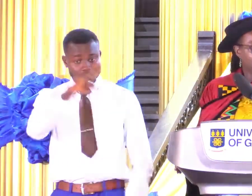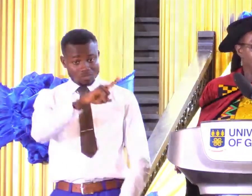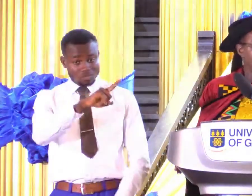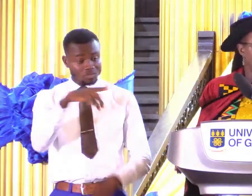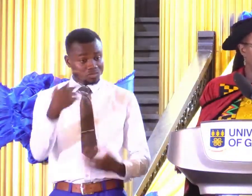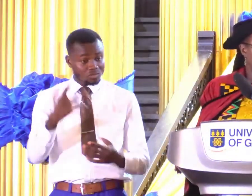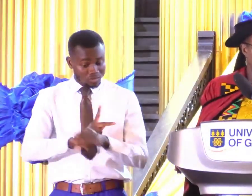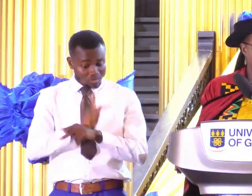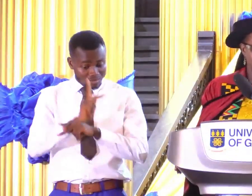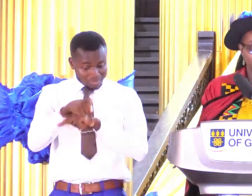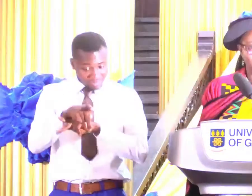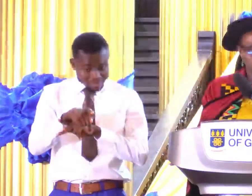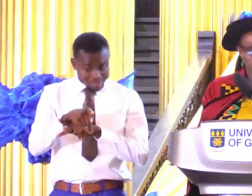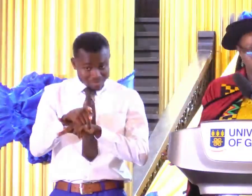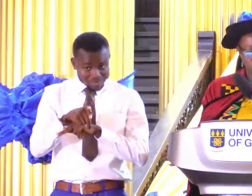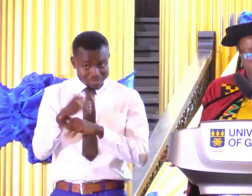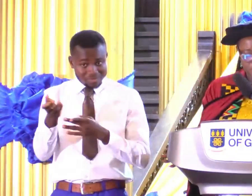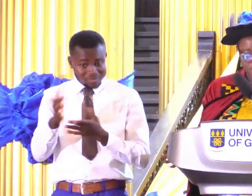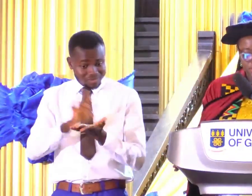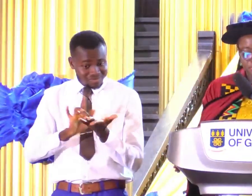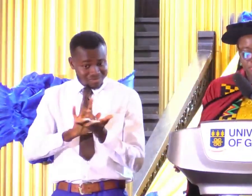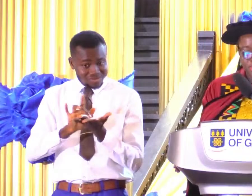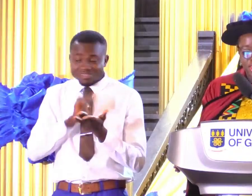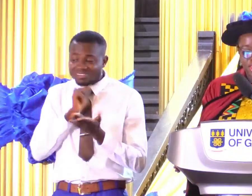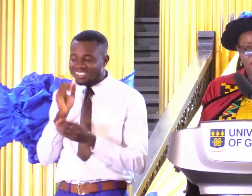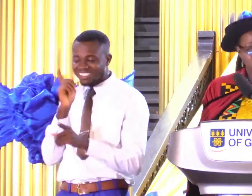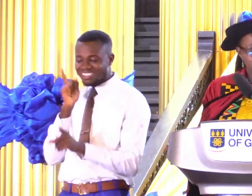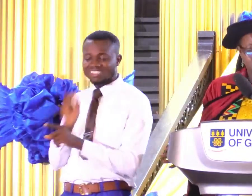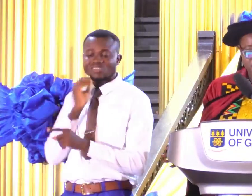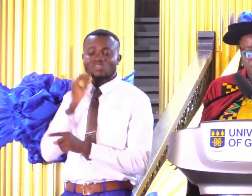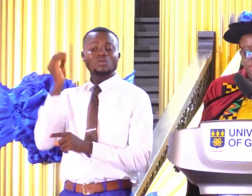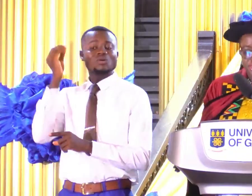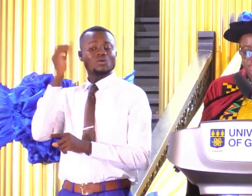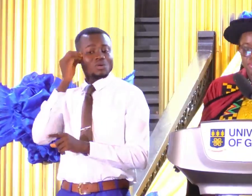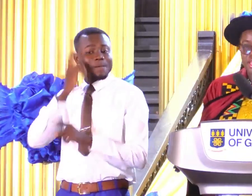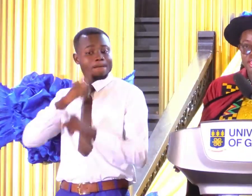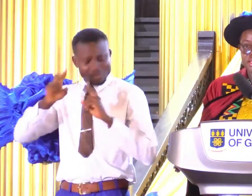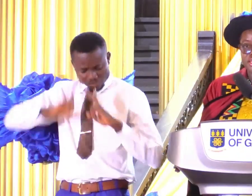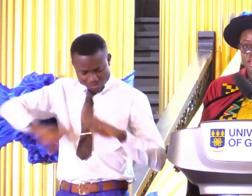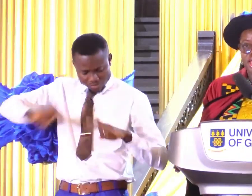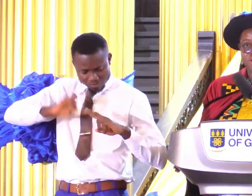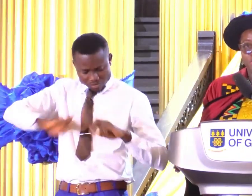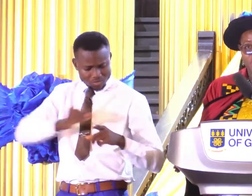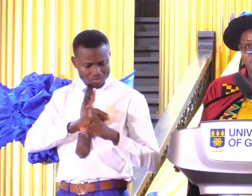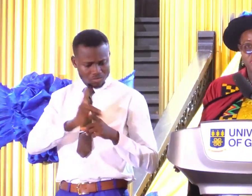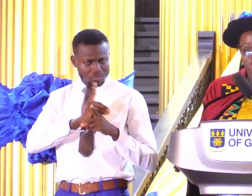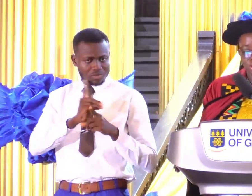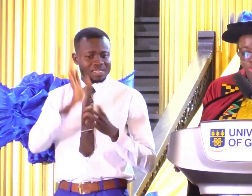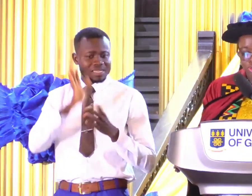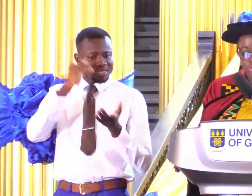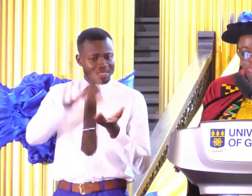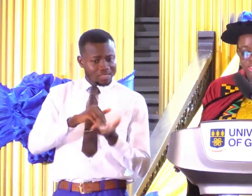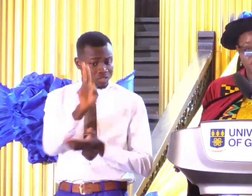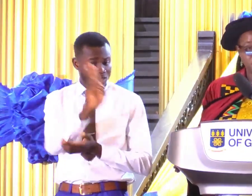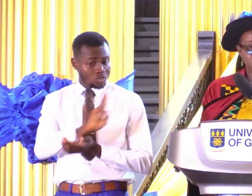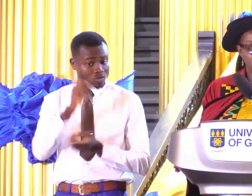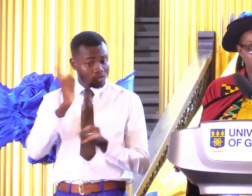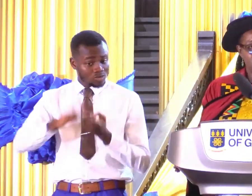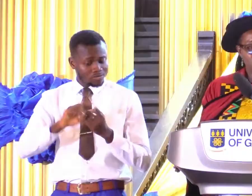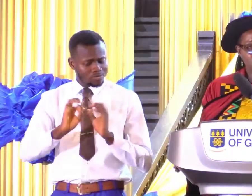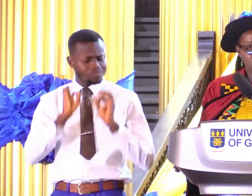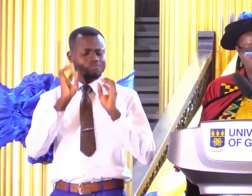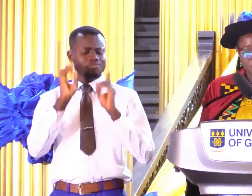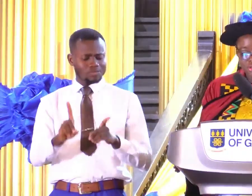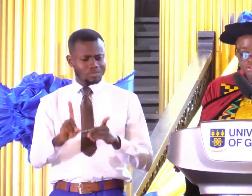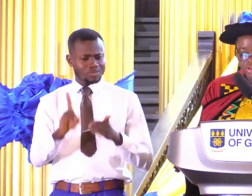medicine is not just a home remedy, it's a research discipline, a commercial opportunity,